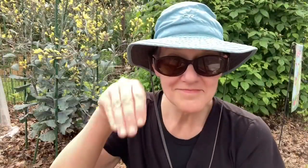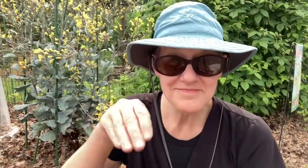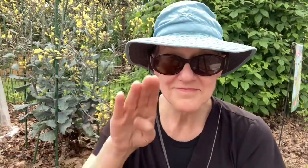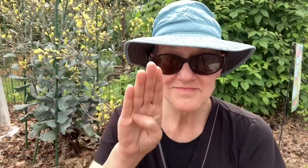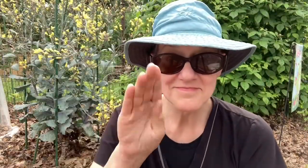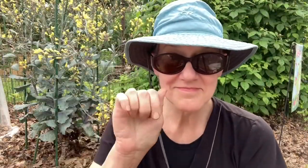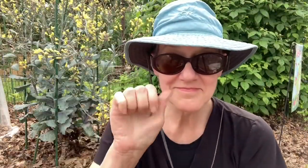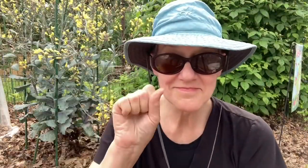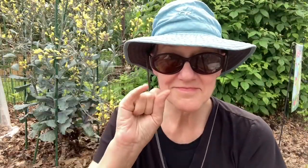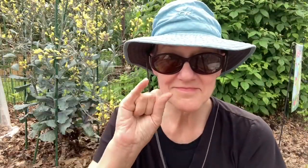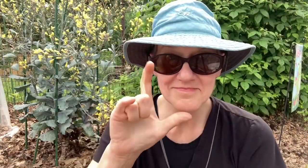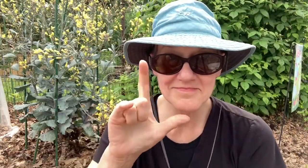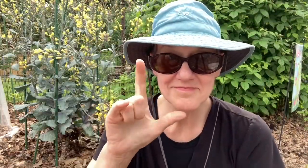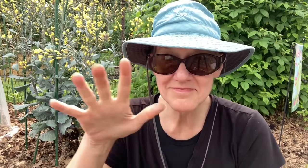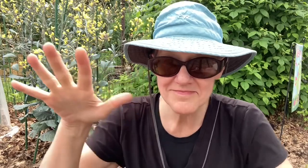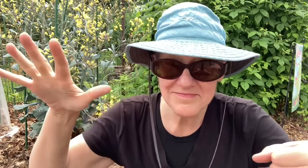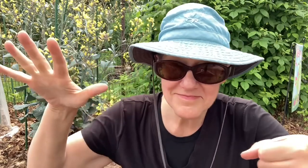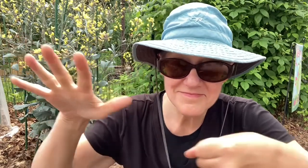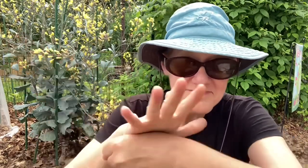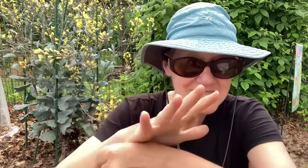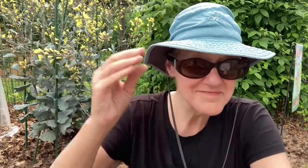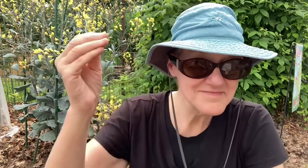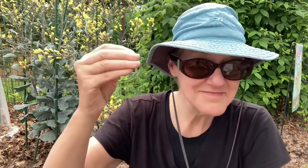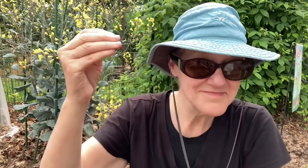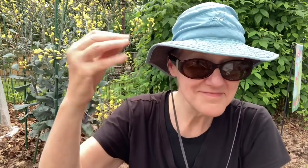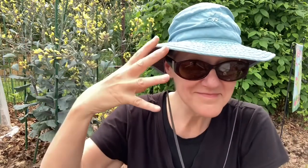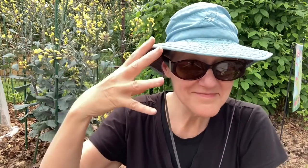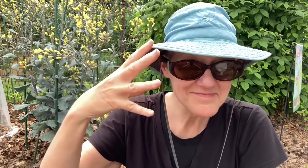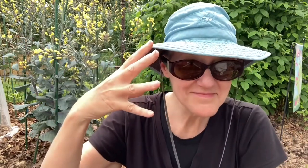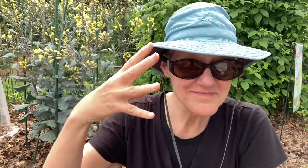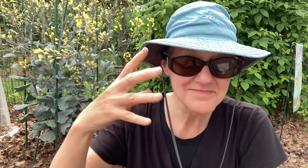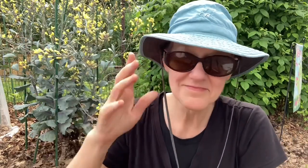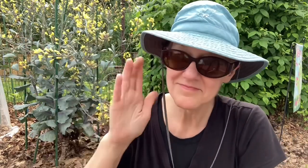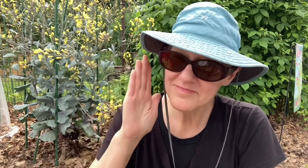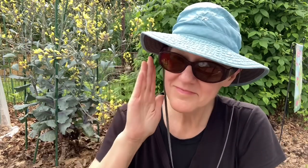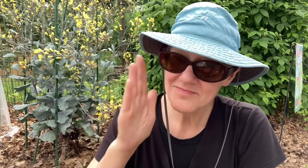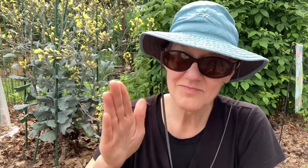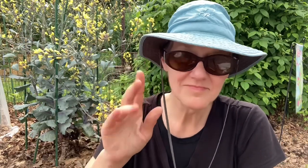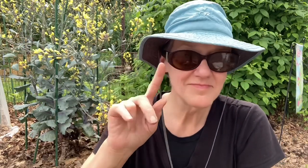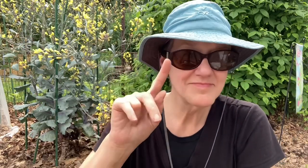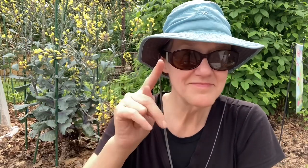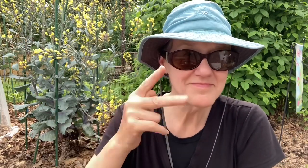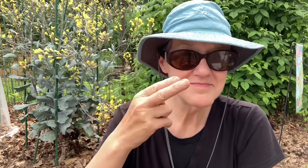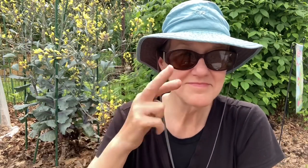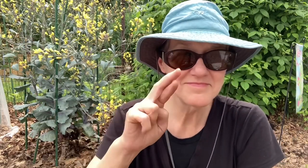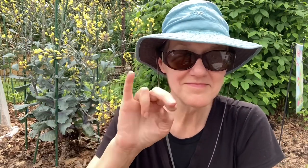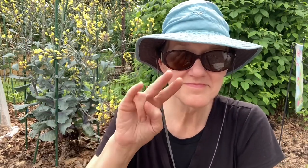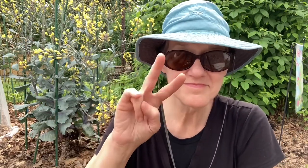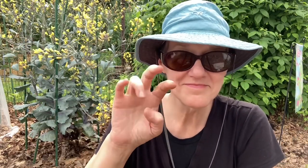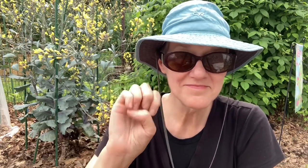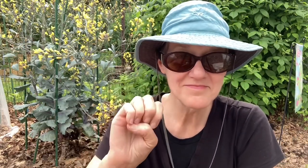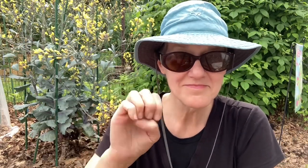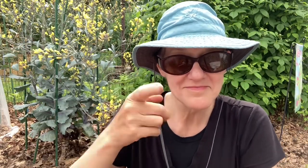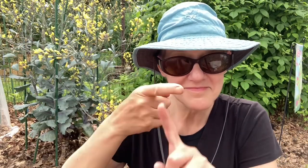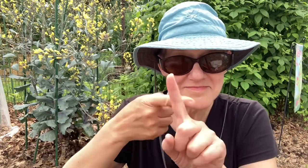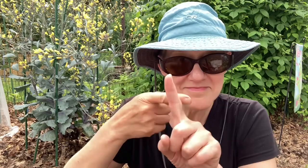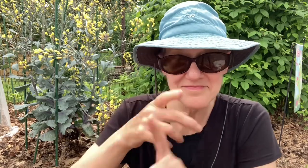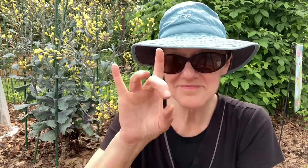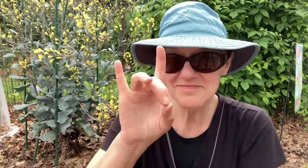Basil does best planted in full sun. It thrives in temperatures